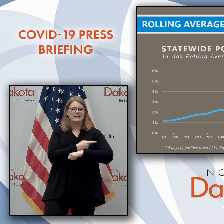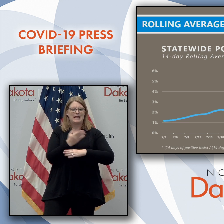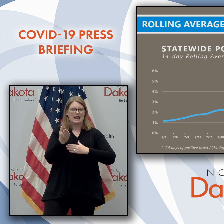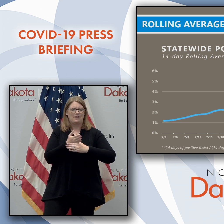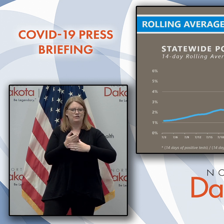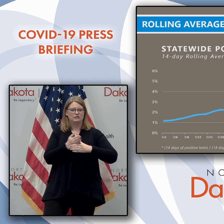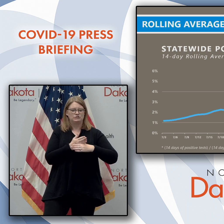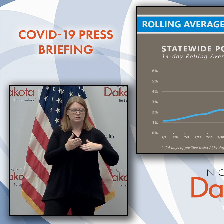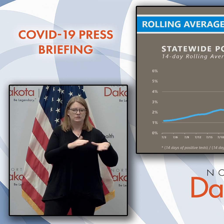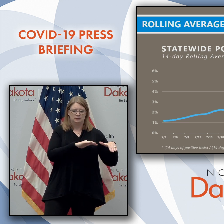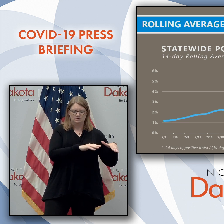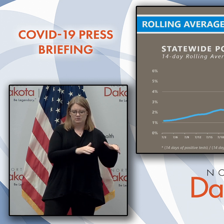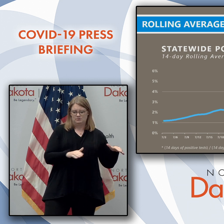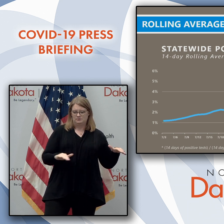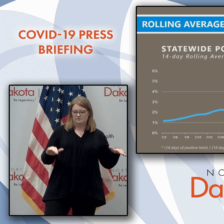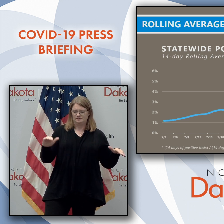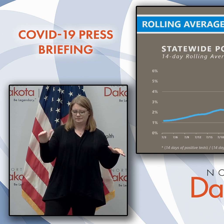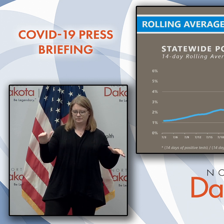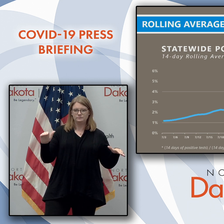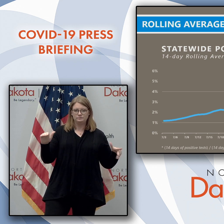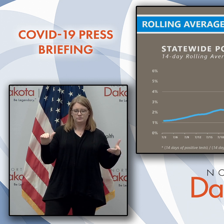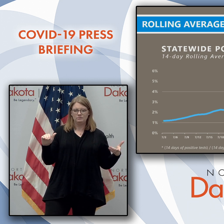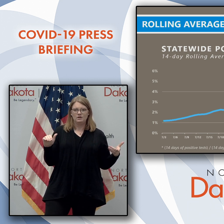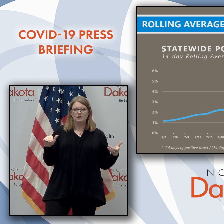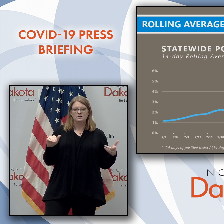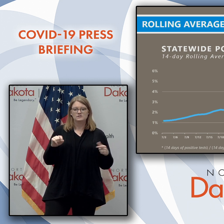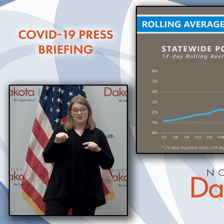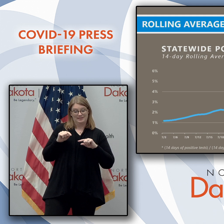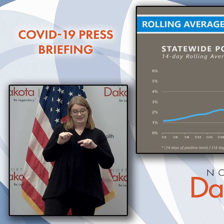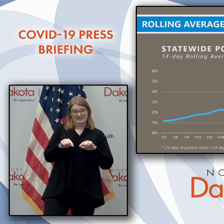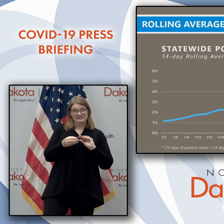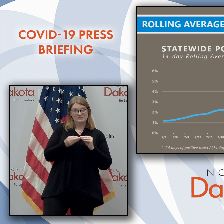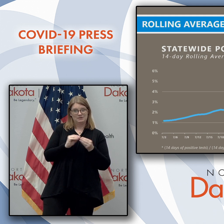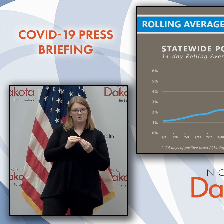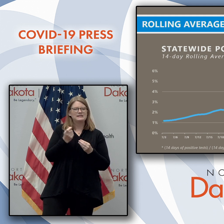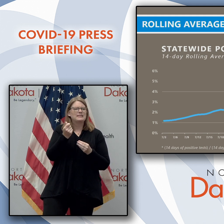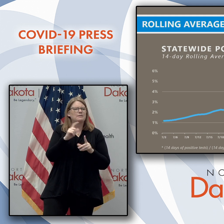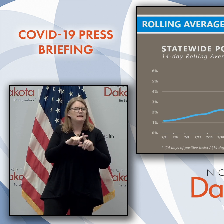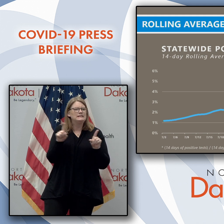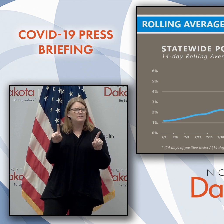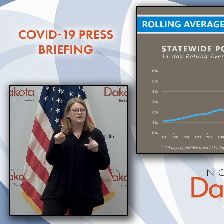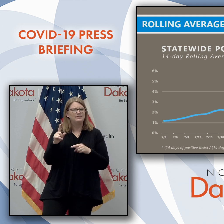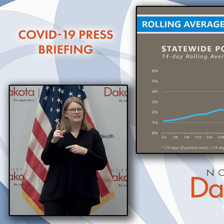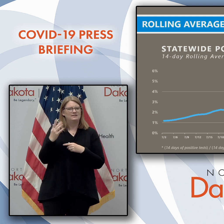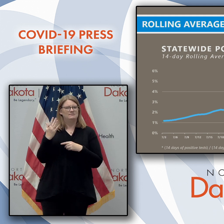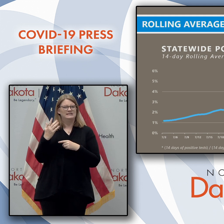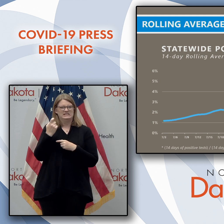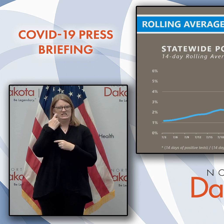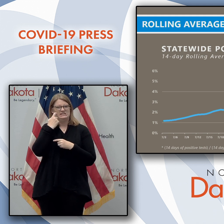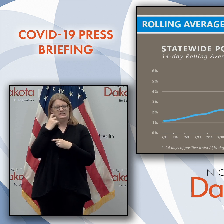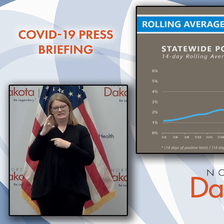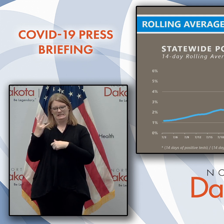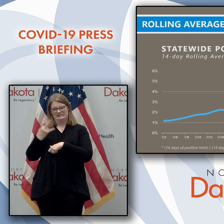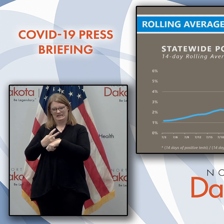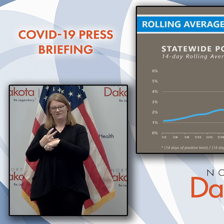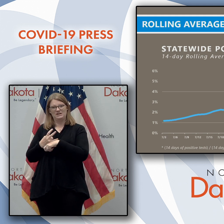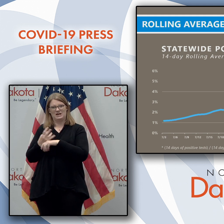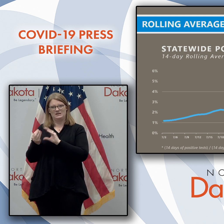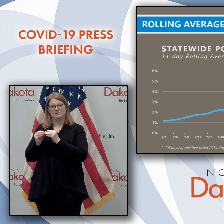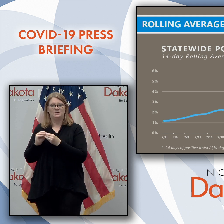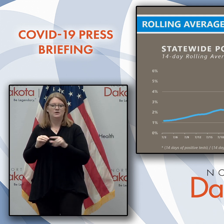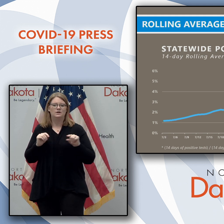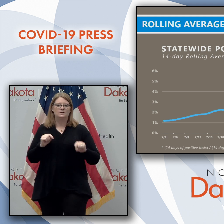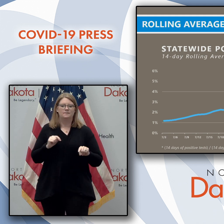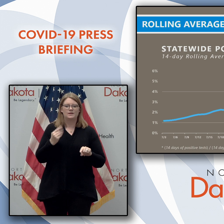you'll see a slight variation from some of the 7-day numbers, including the one that I just reported. The 14-day rolling